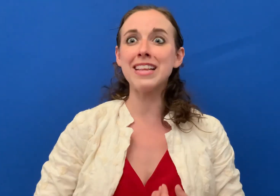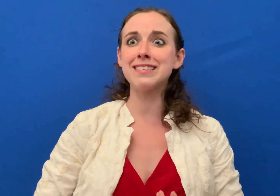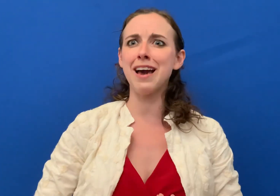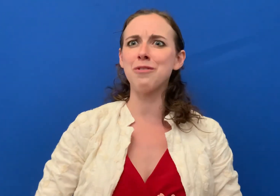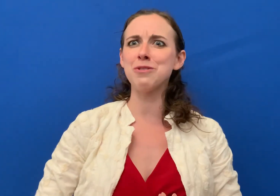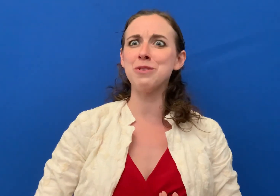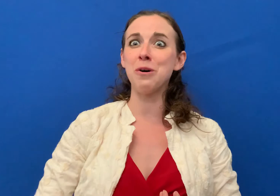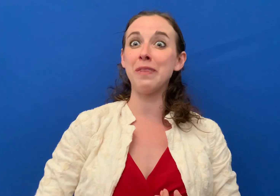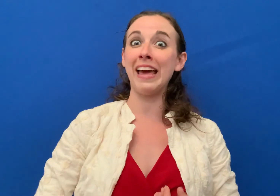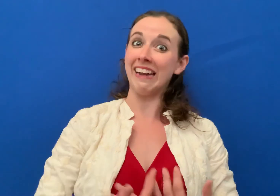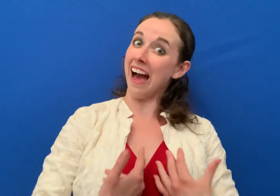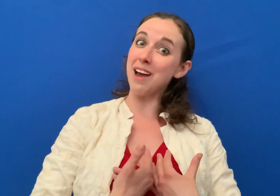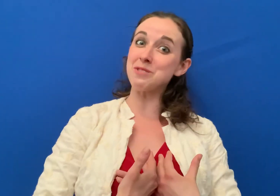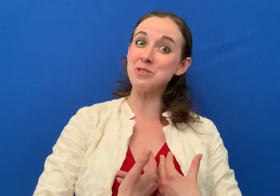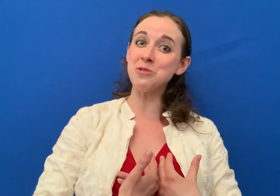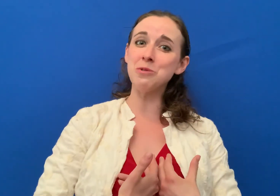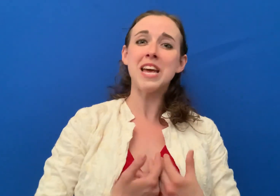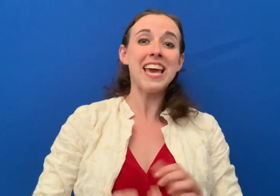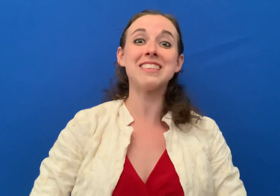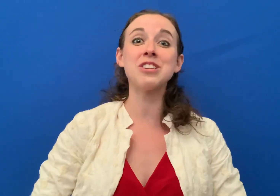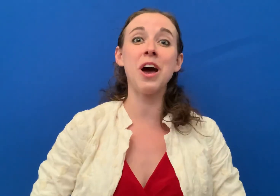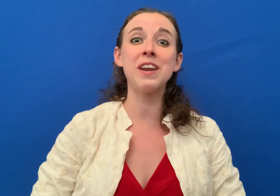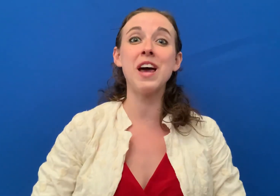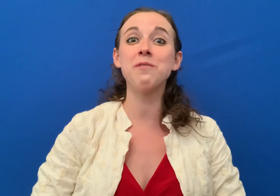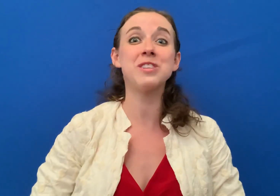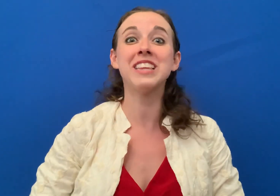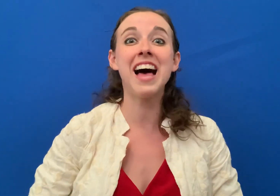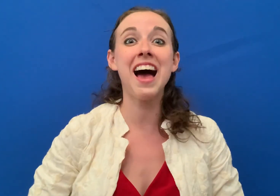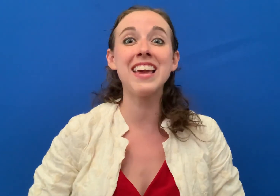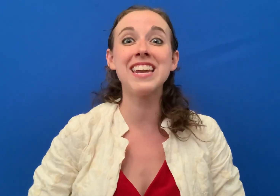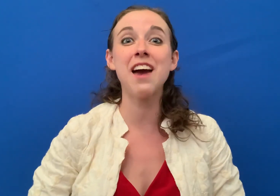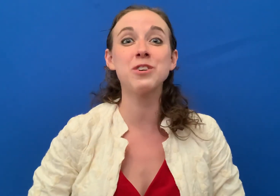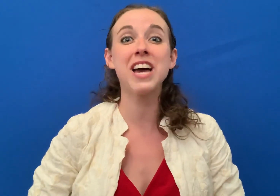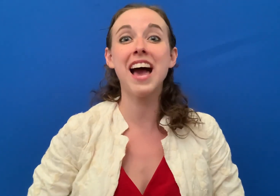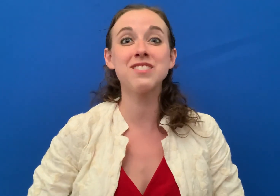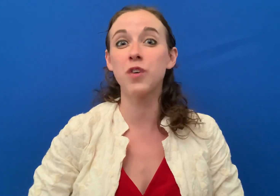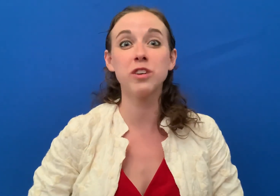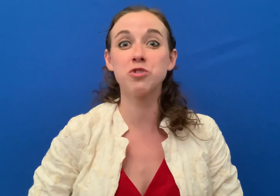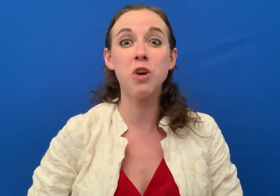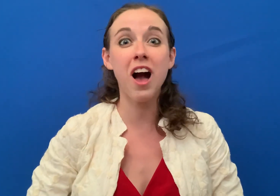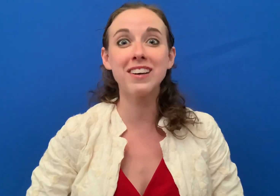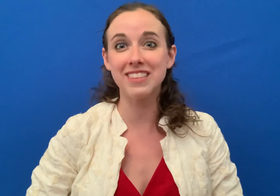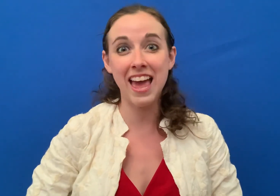how you know that I'm doomed. It's not enough to lie and advertise false drugs and